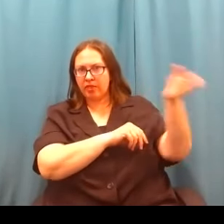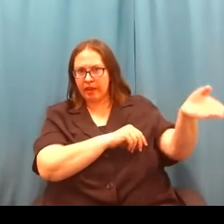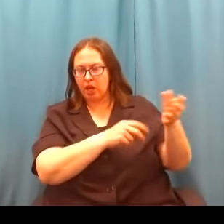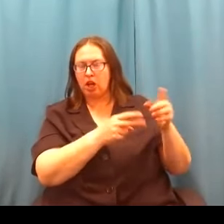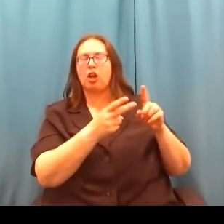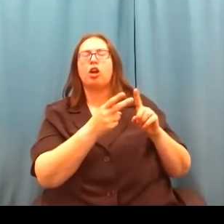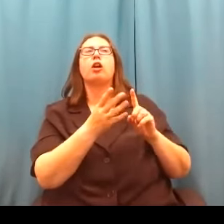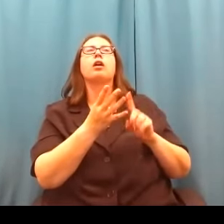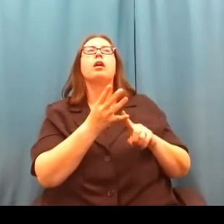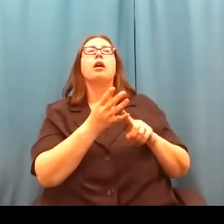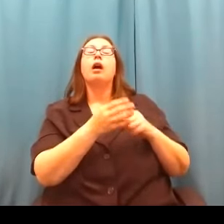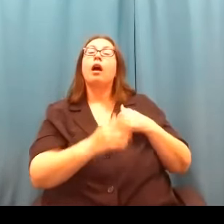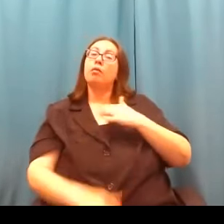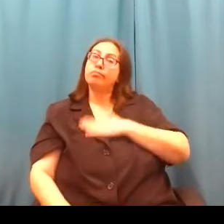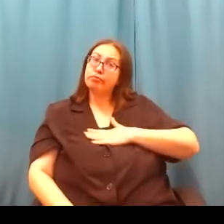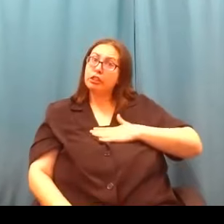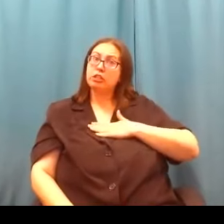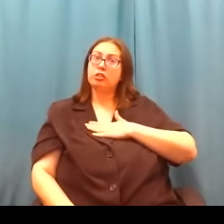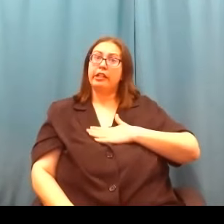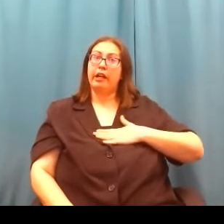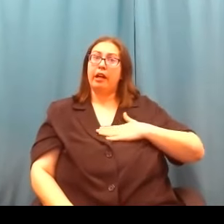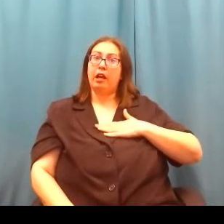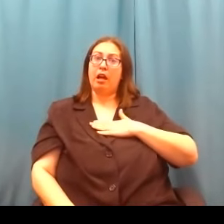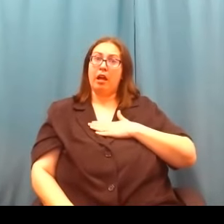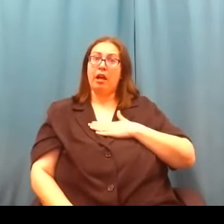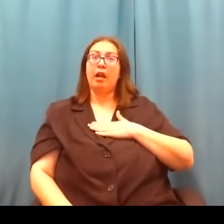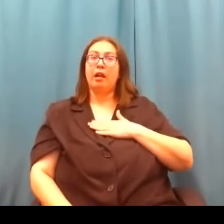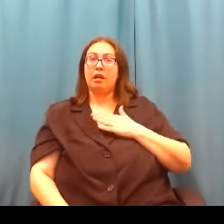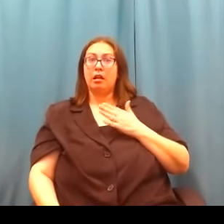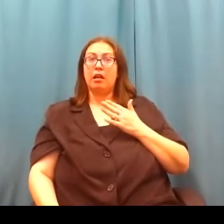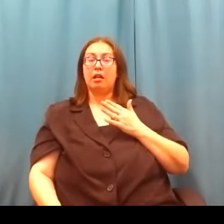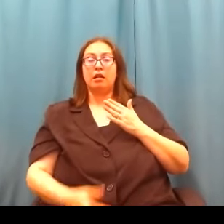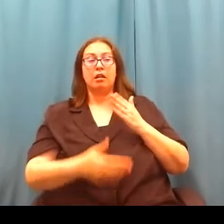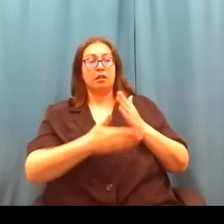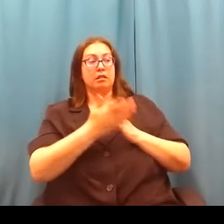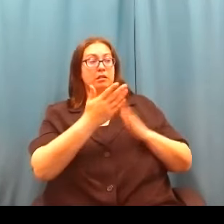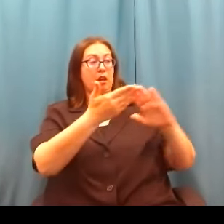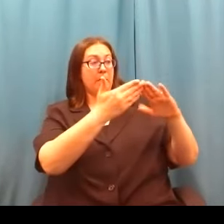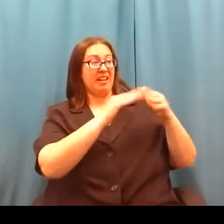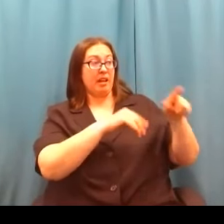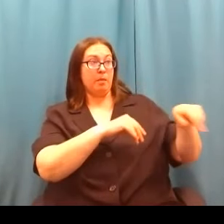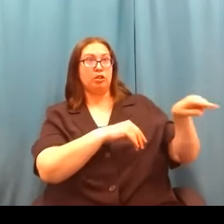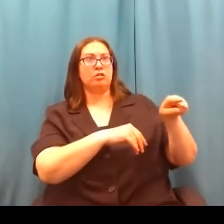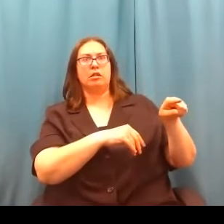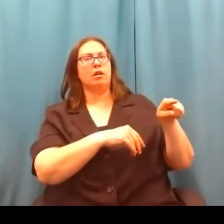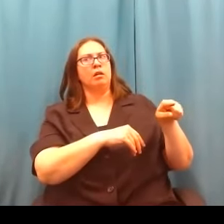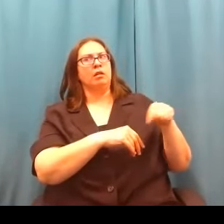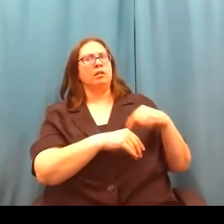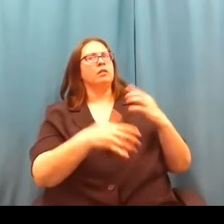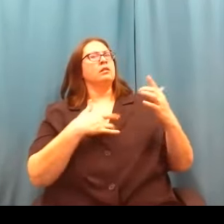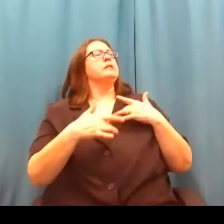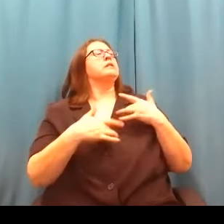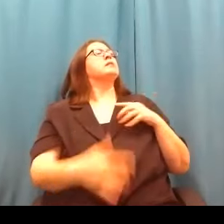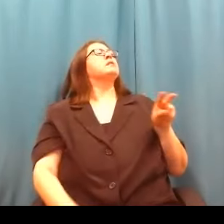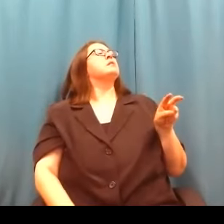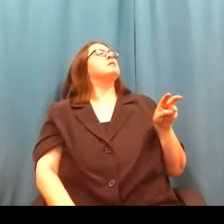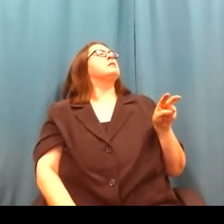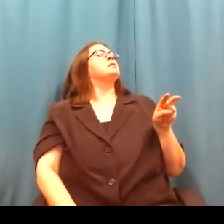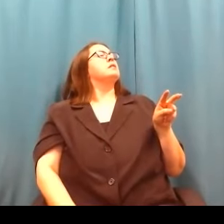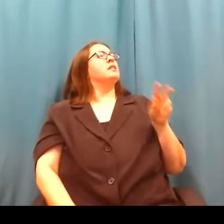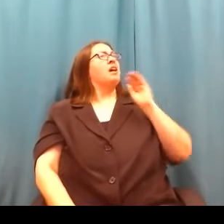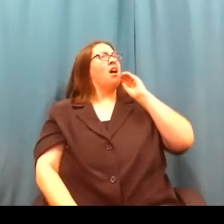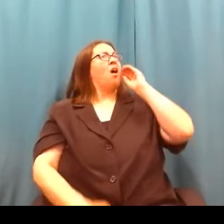know, I appreciate the concern that some neighbors may have in terms of having